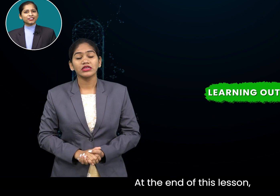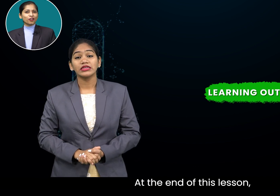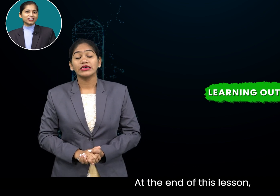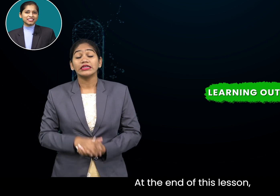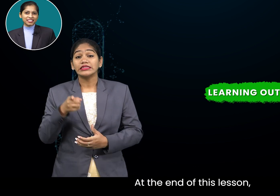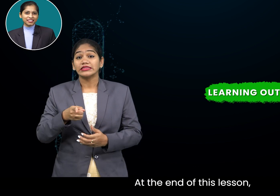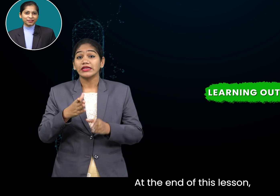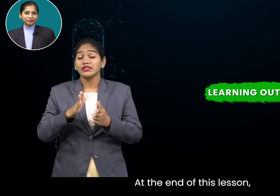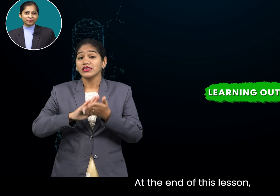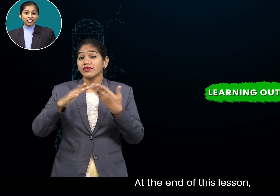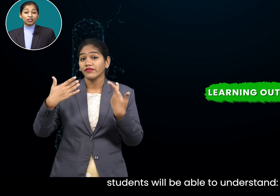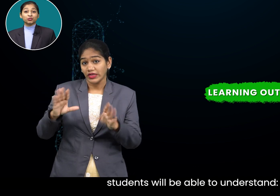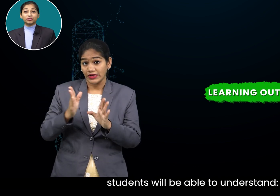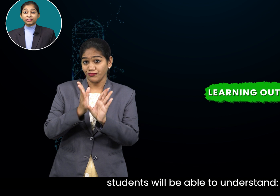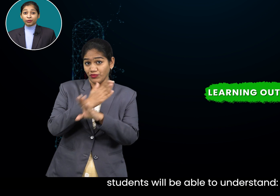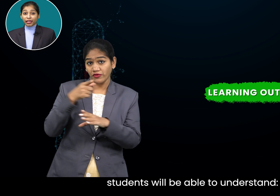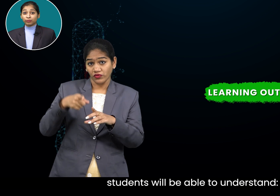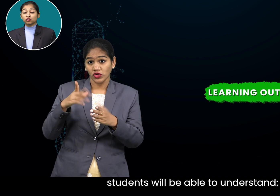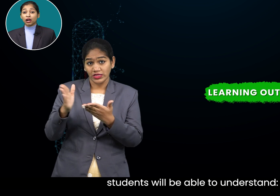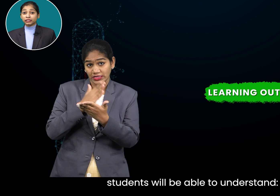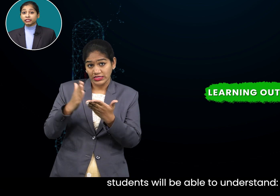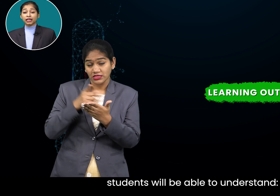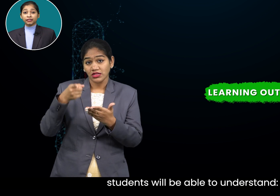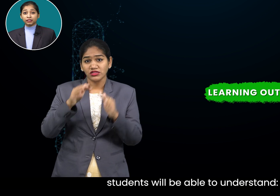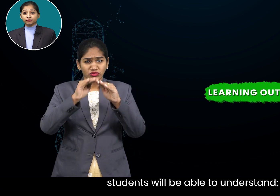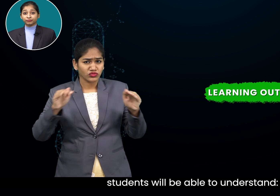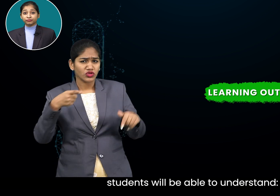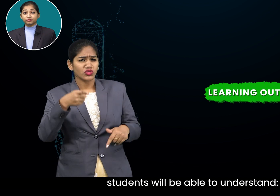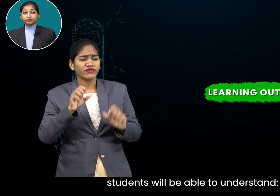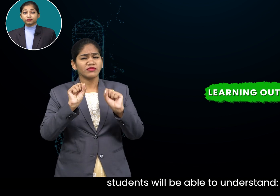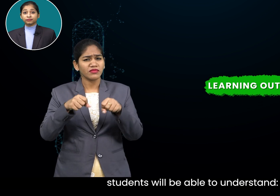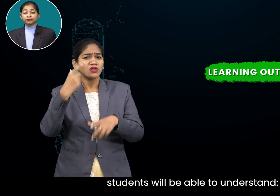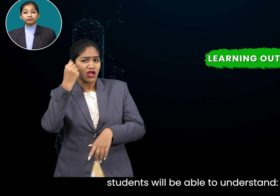At the end of this lesson, students will be able to understand